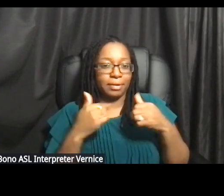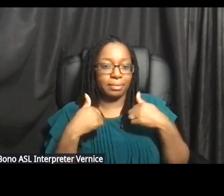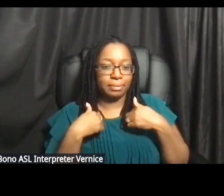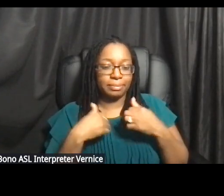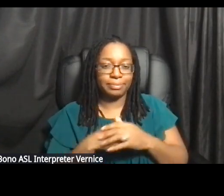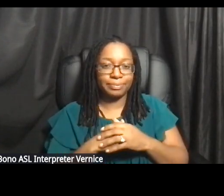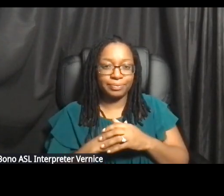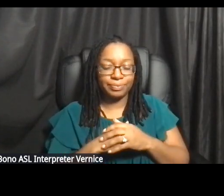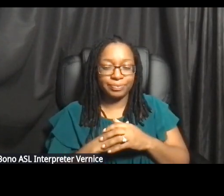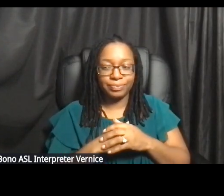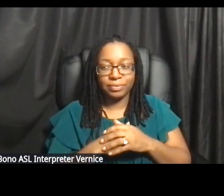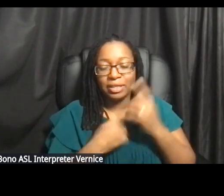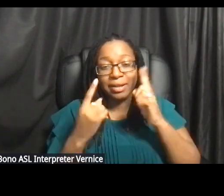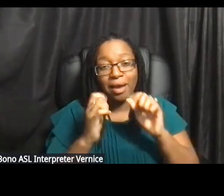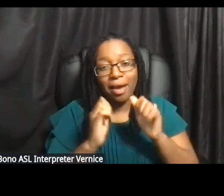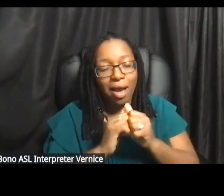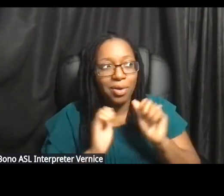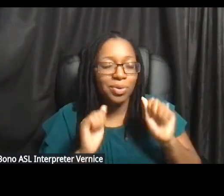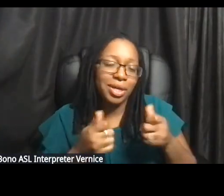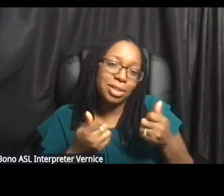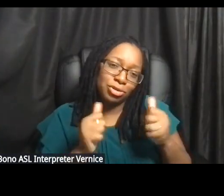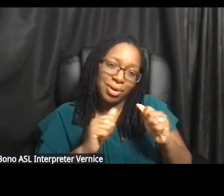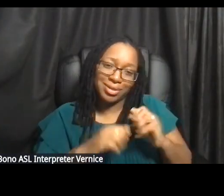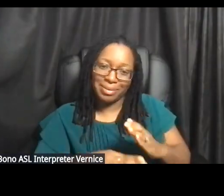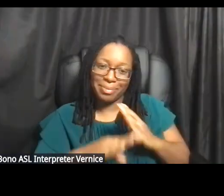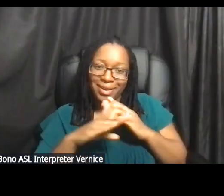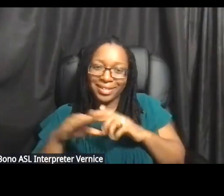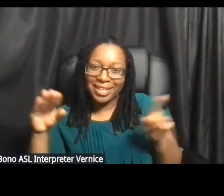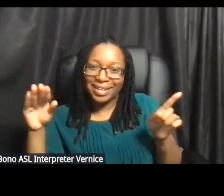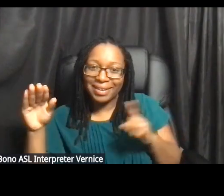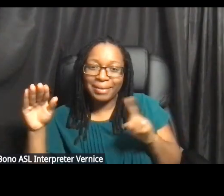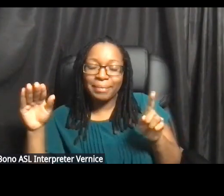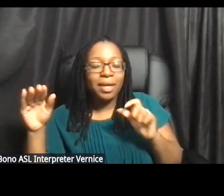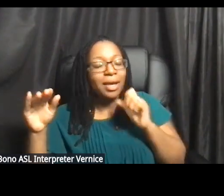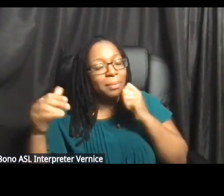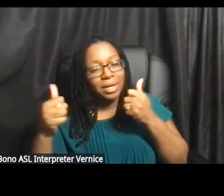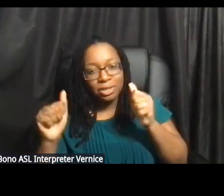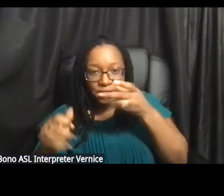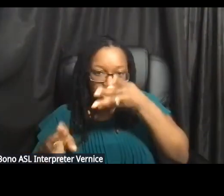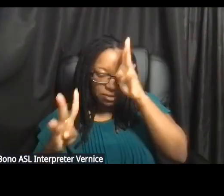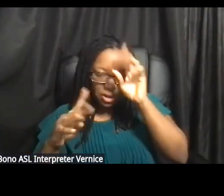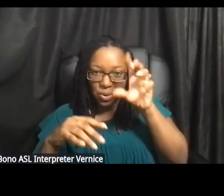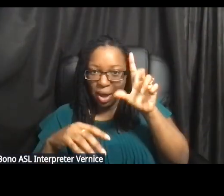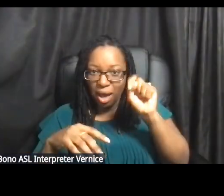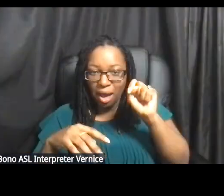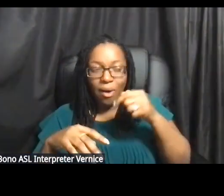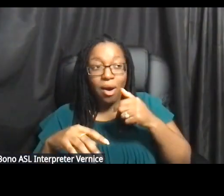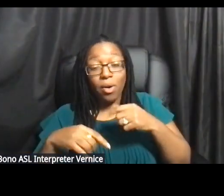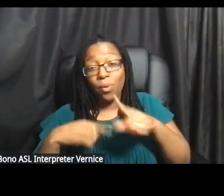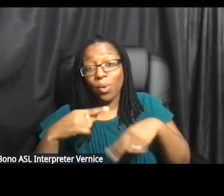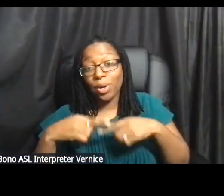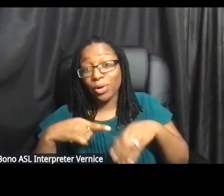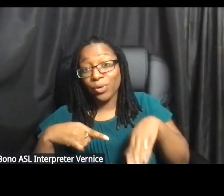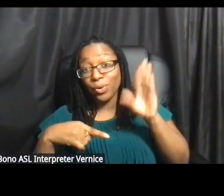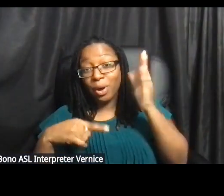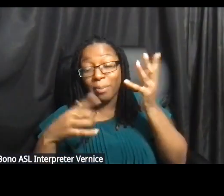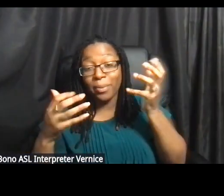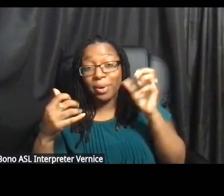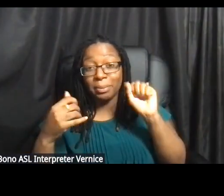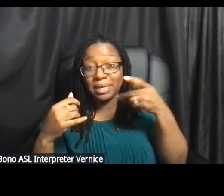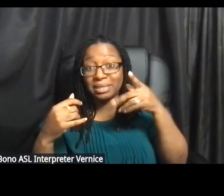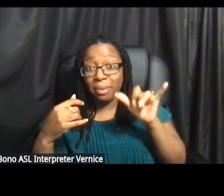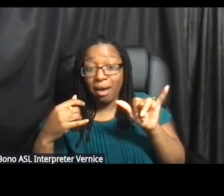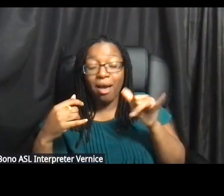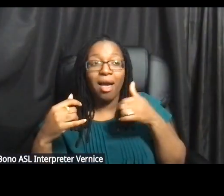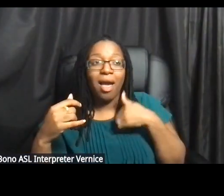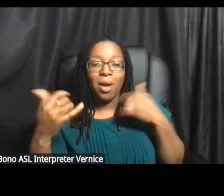And then think about how you'd get around them, right? I'm really not trying to freak you out. Like, I wanted to be a spy growing up, so I played that game a lot. I was always looking for like,